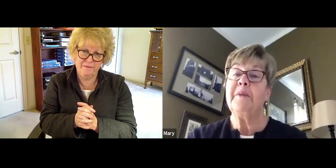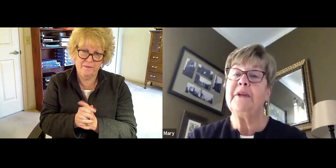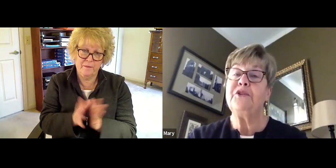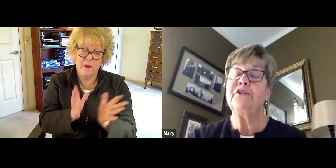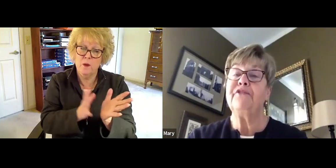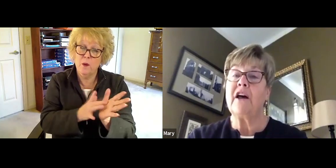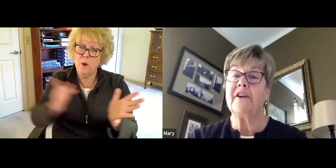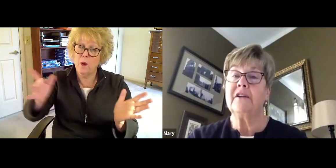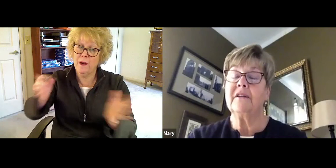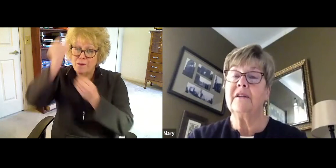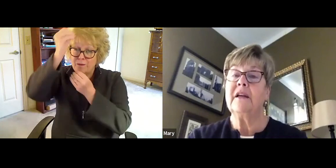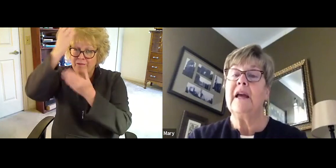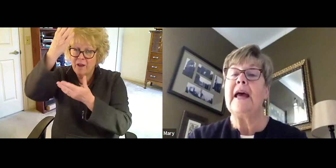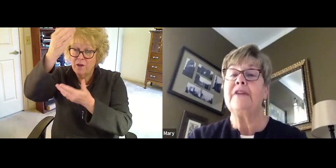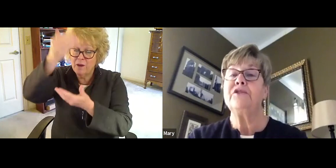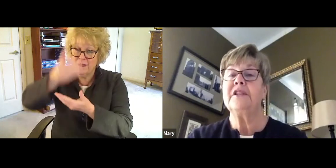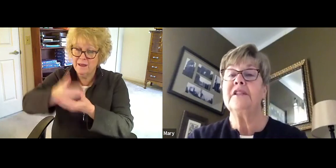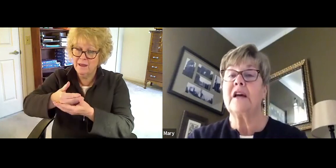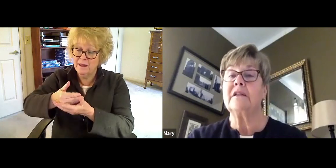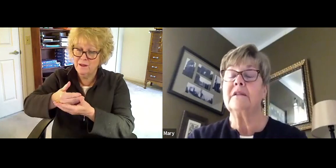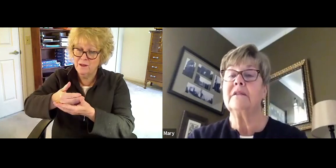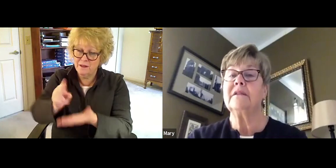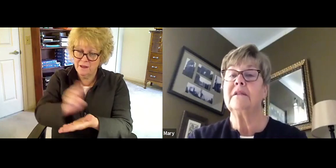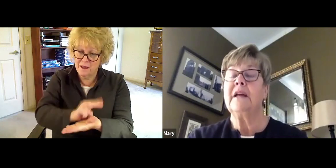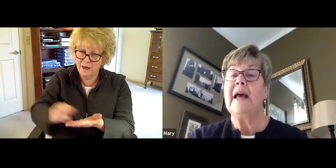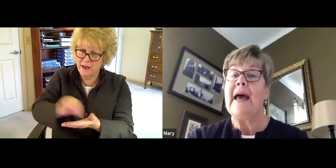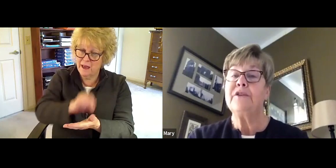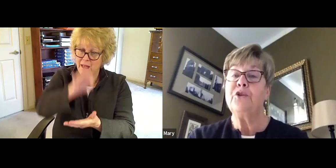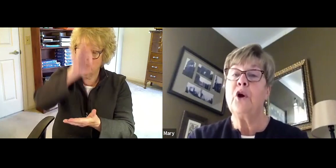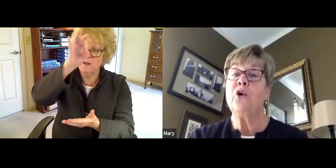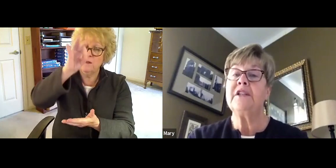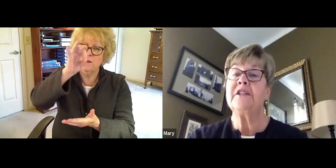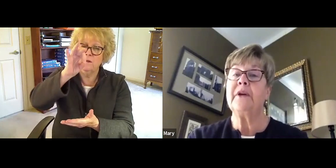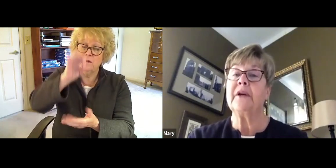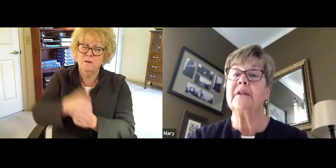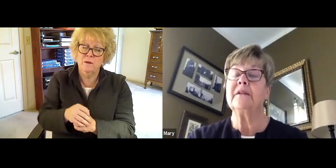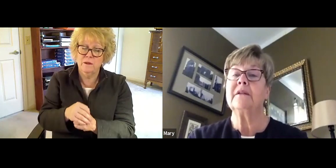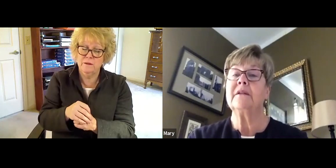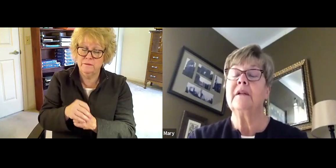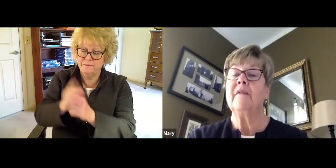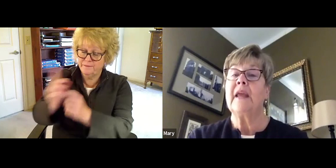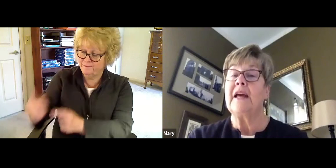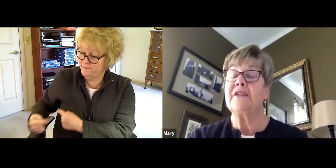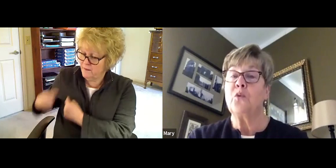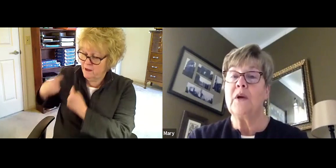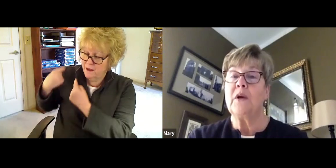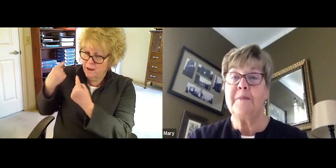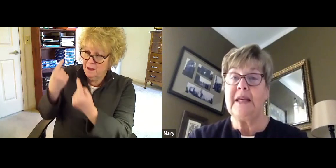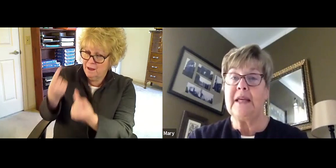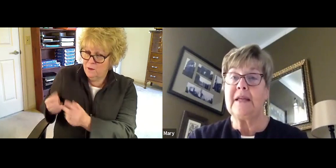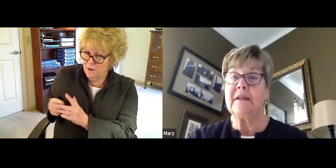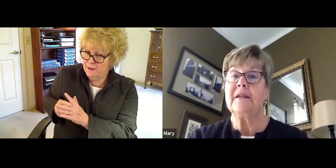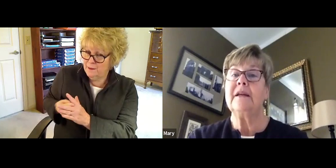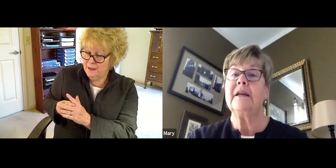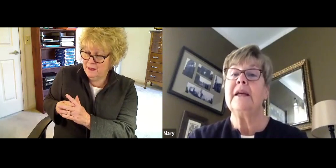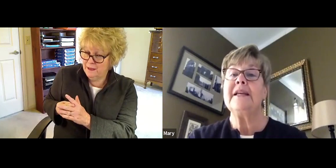Glory be to the Father, and to the Son, and to the Holy Spirit, as it was in the